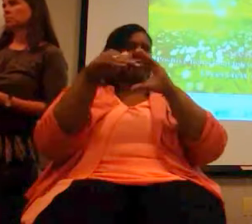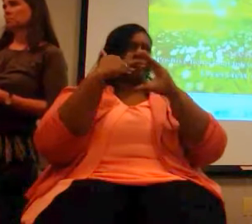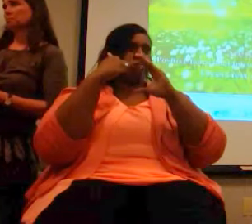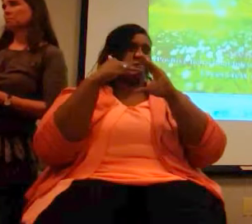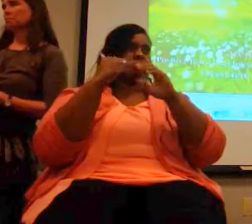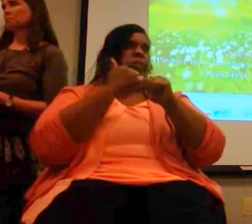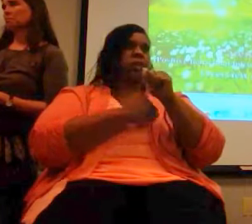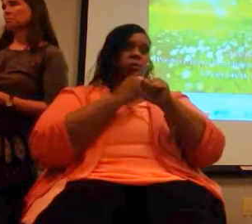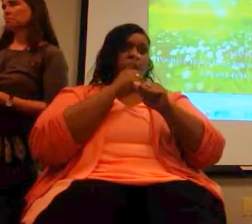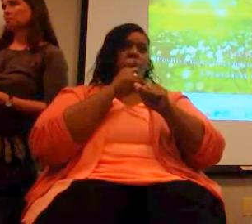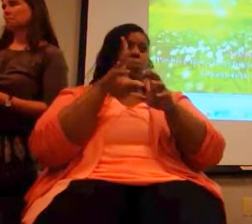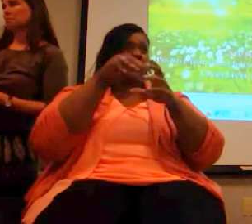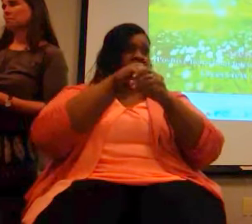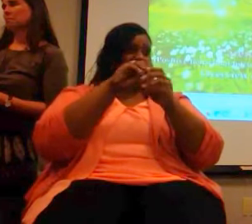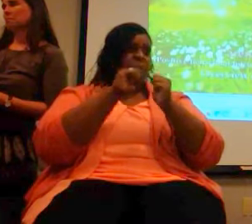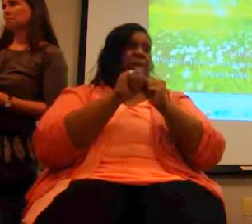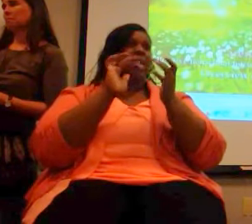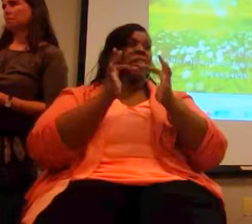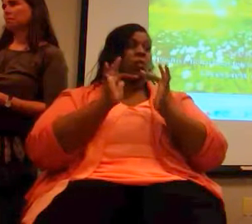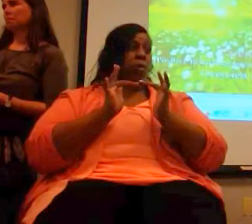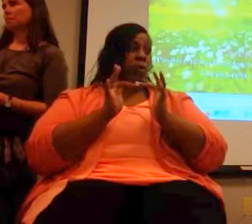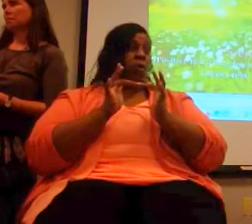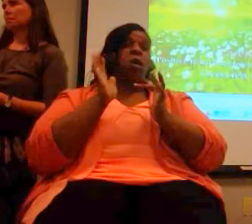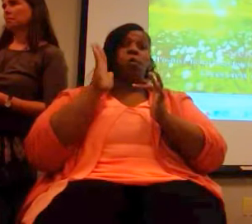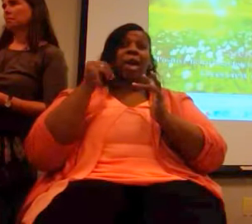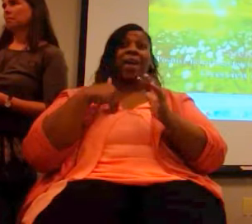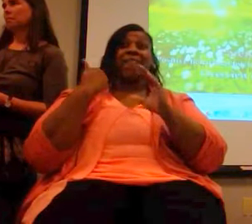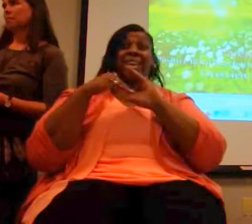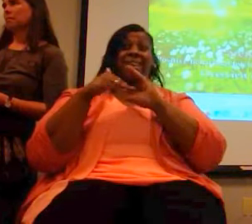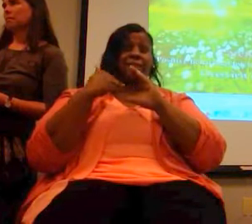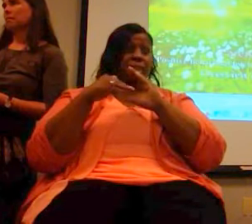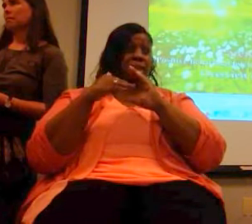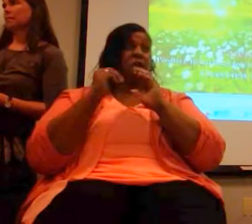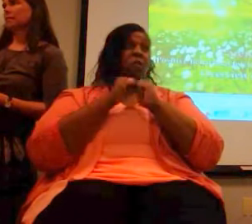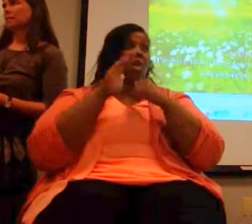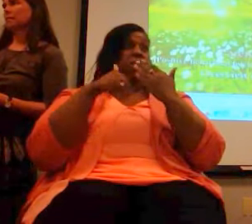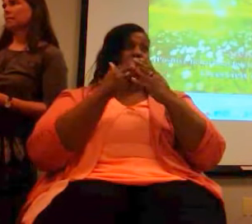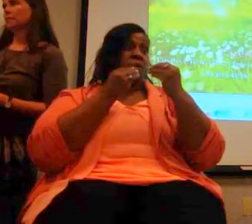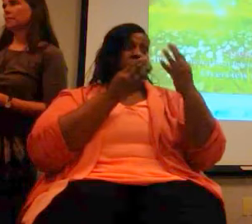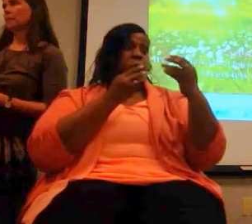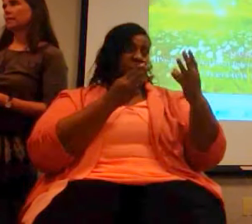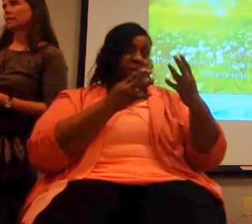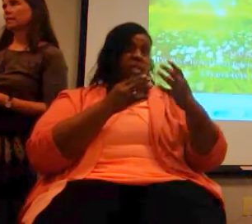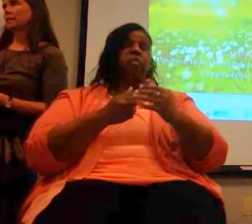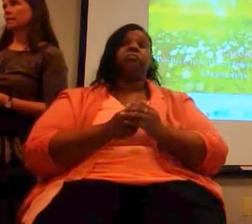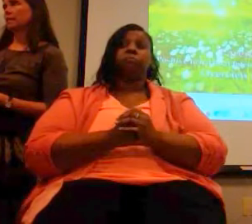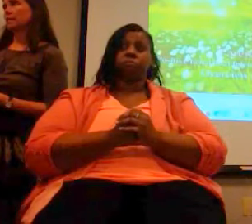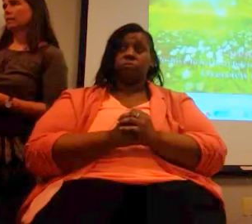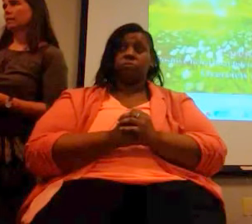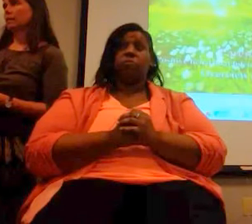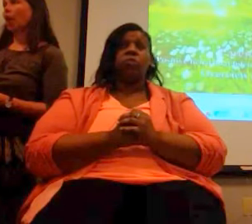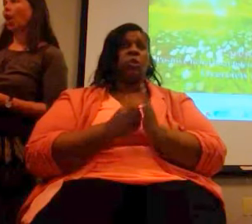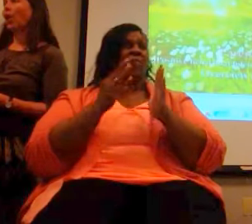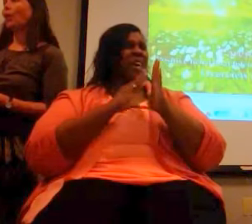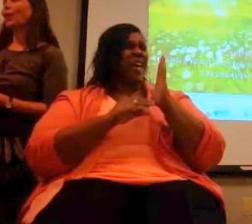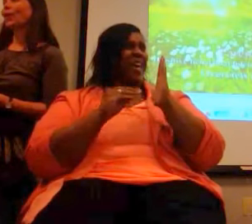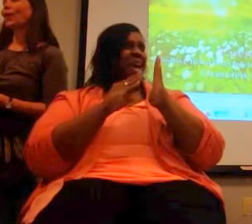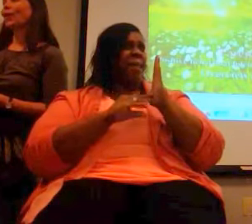who participates in the webinar will receive an email following the webinar with a copy of